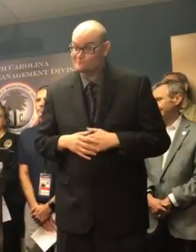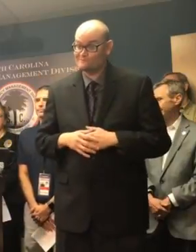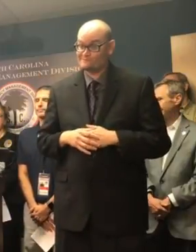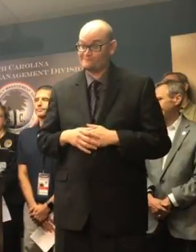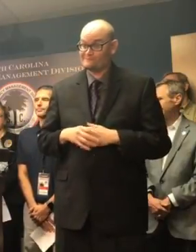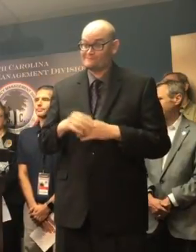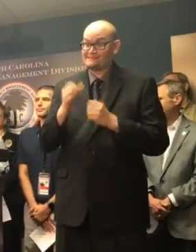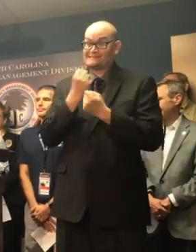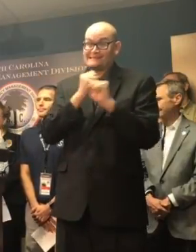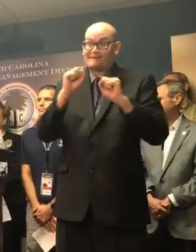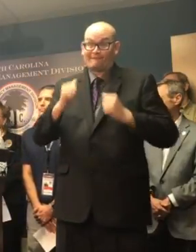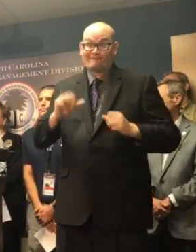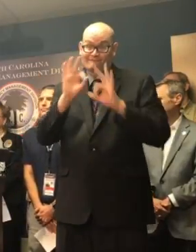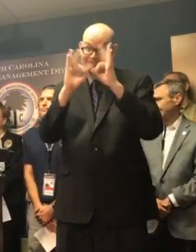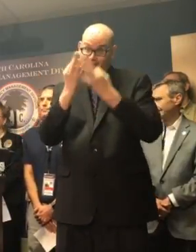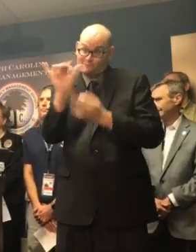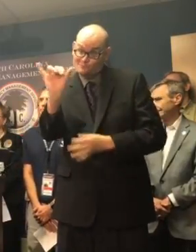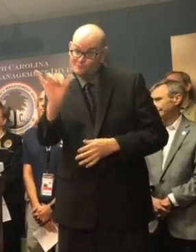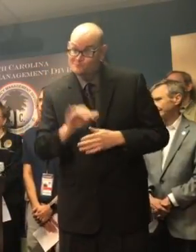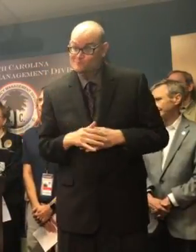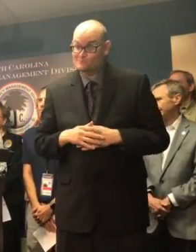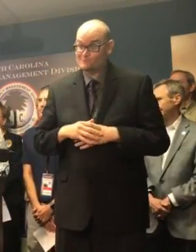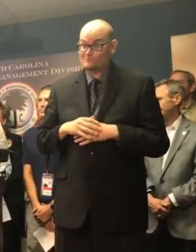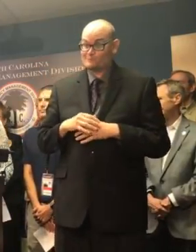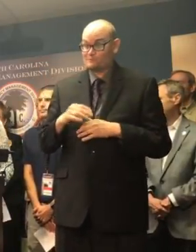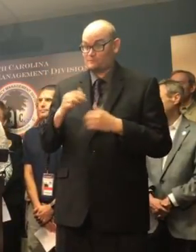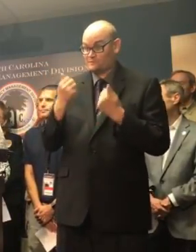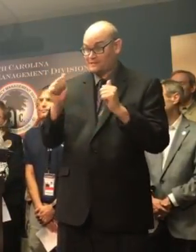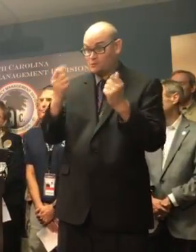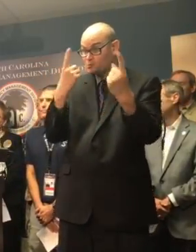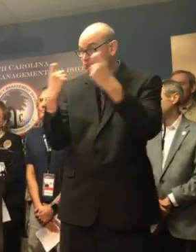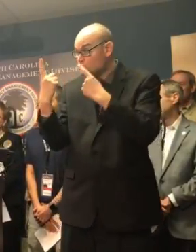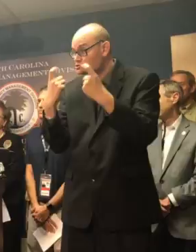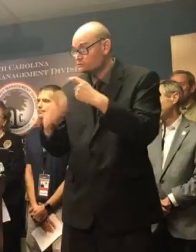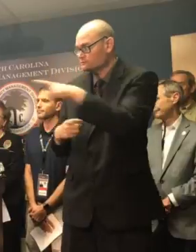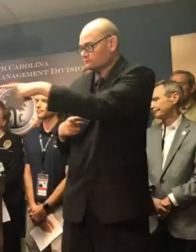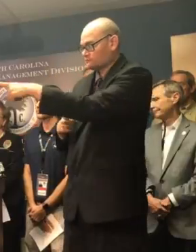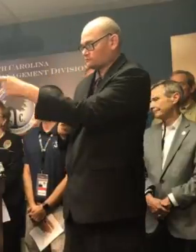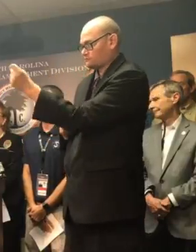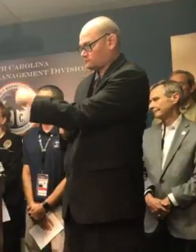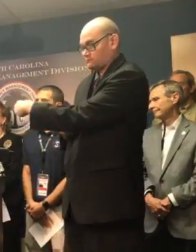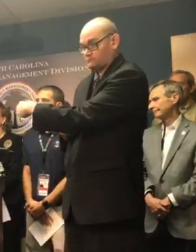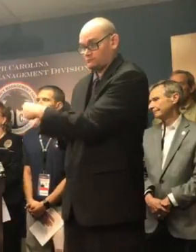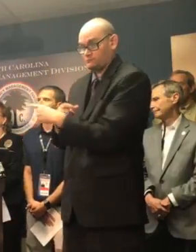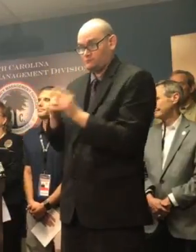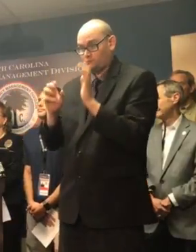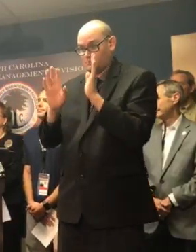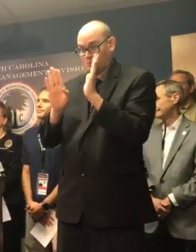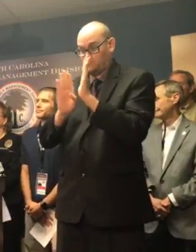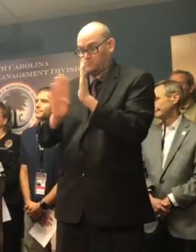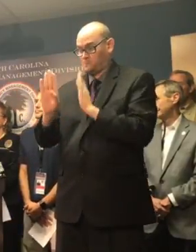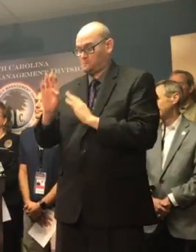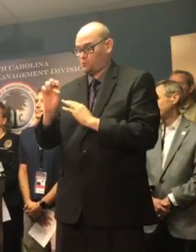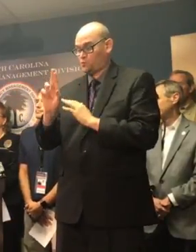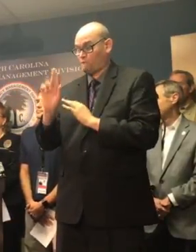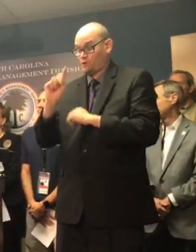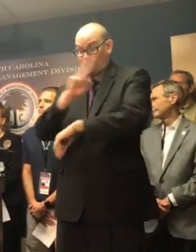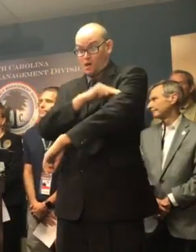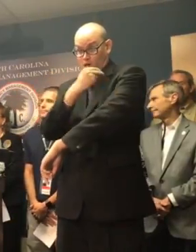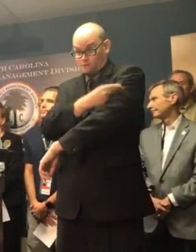up for questions for me or anyone behind me. Governor Haley, following up on the Beaufort Memorial evacuation, can you enlighten us with some more details about other hospitals,